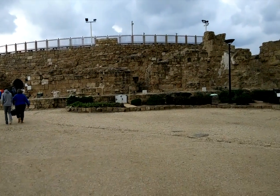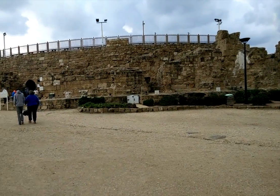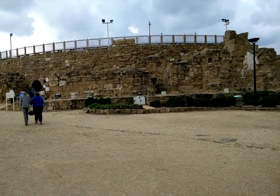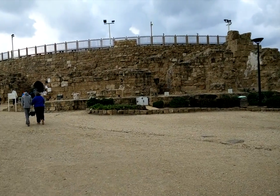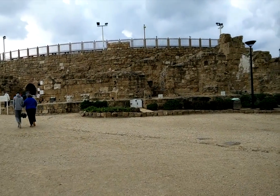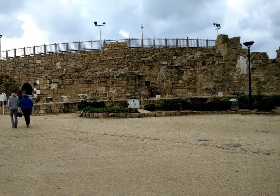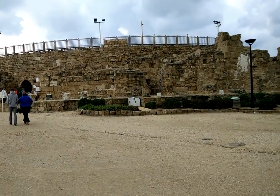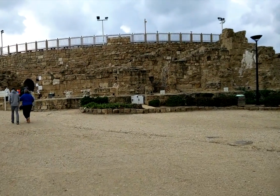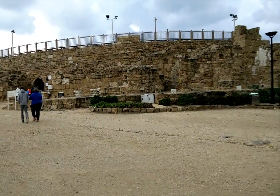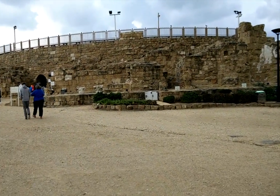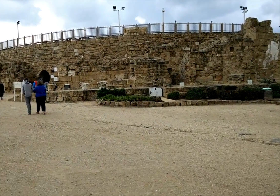Now we're in Caesarea.